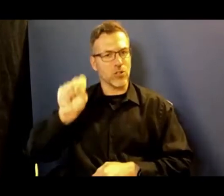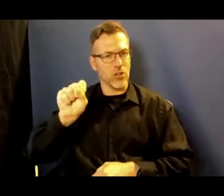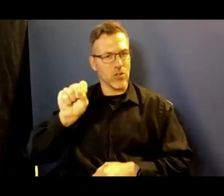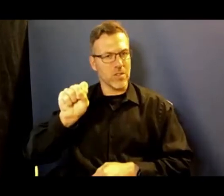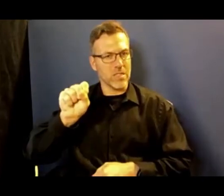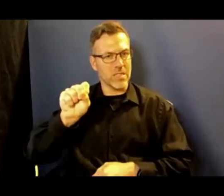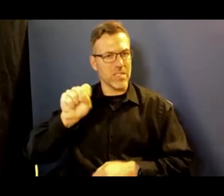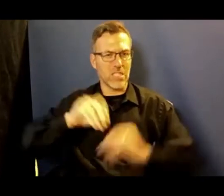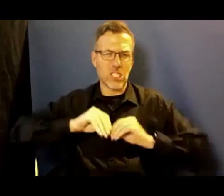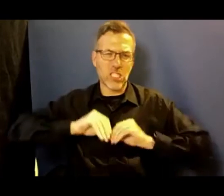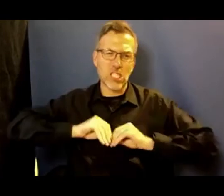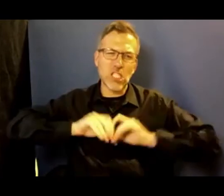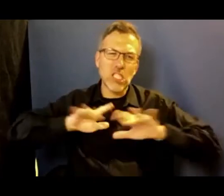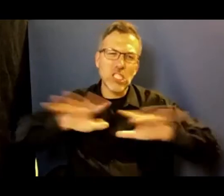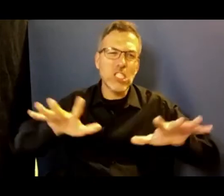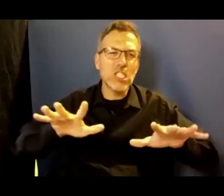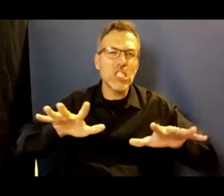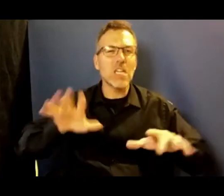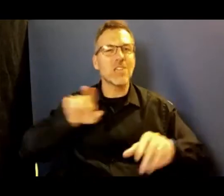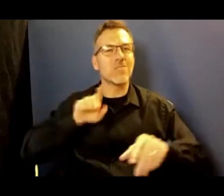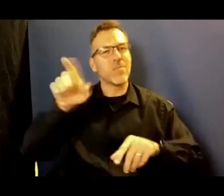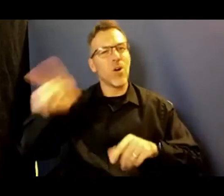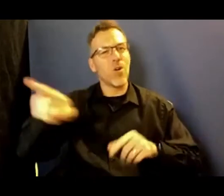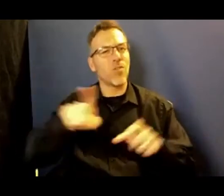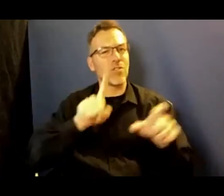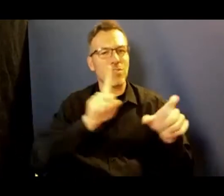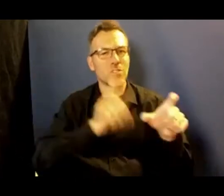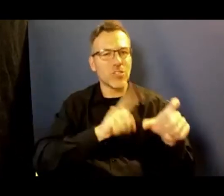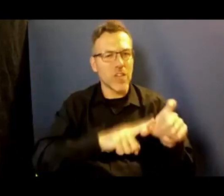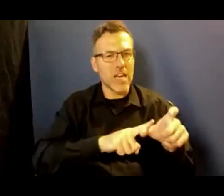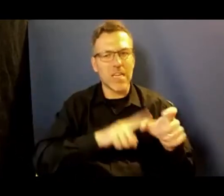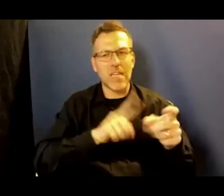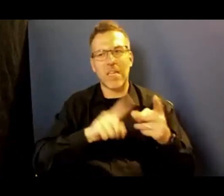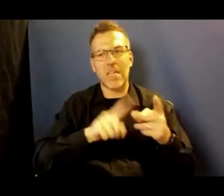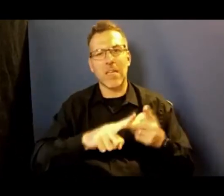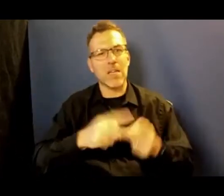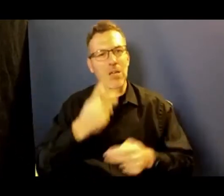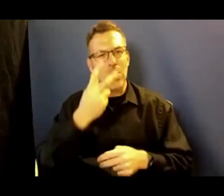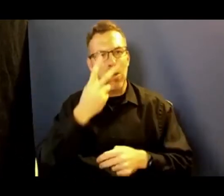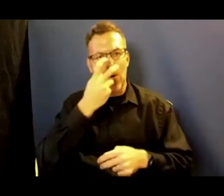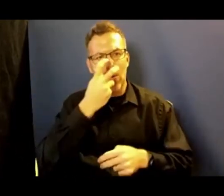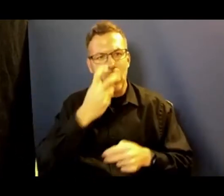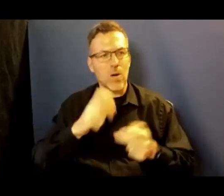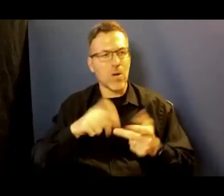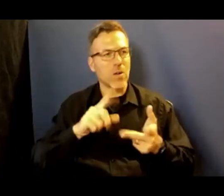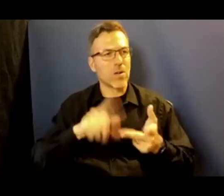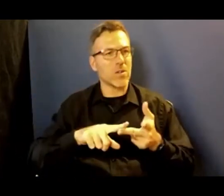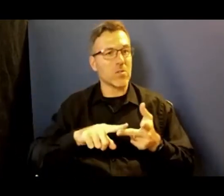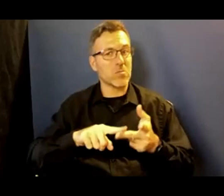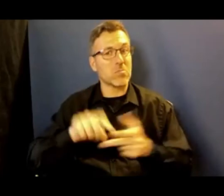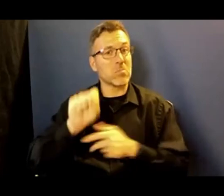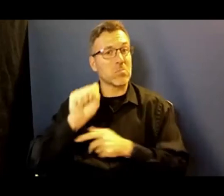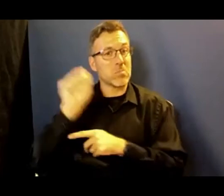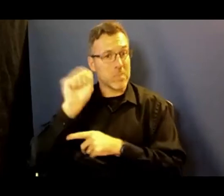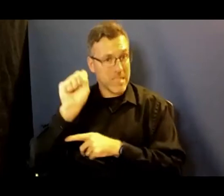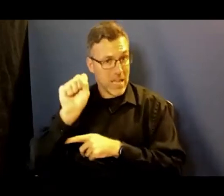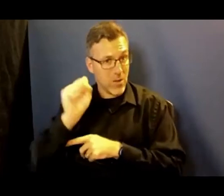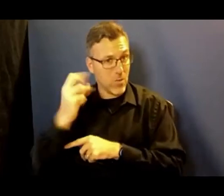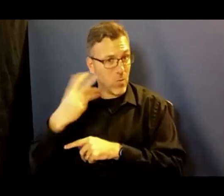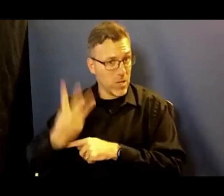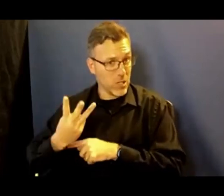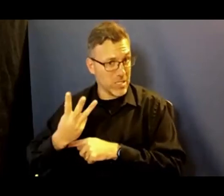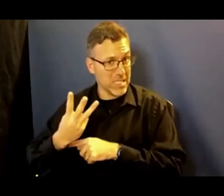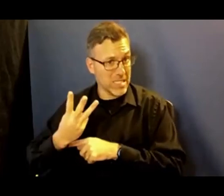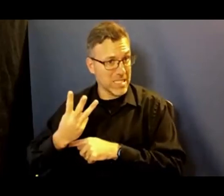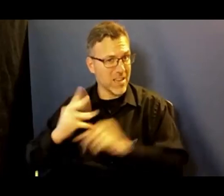East, China, Hong Kong, and Seattle, and a few other places. That virus was